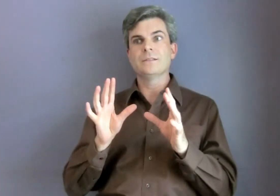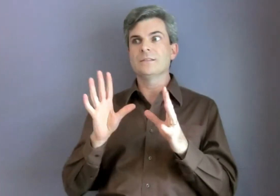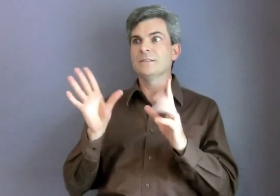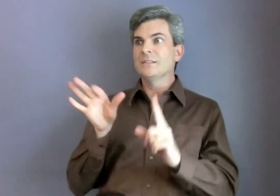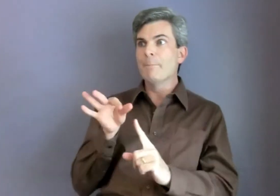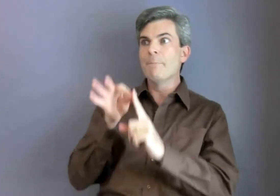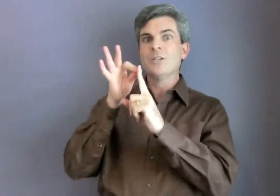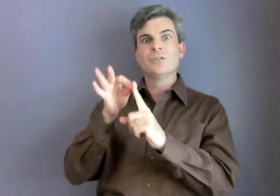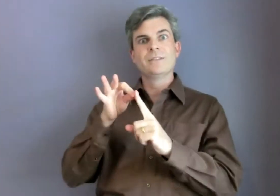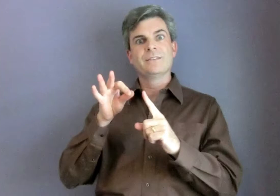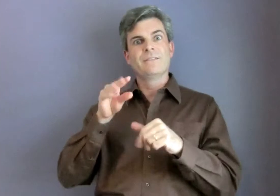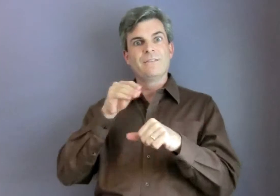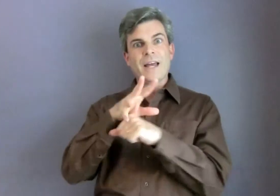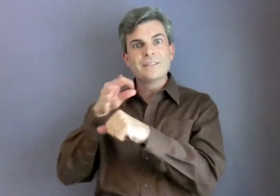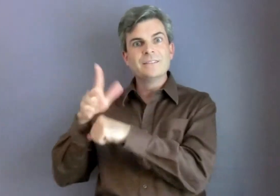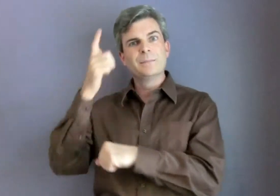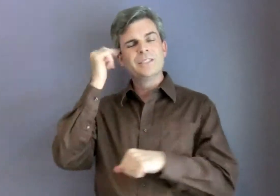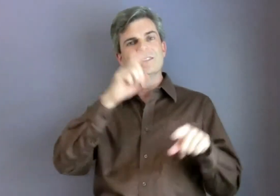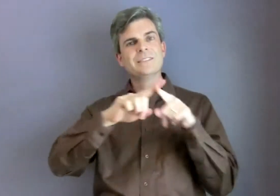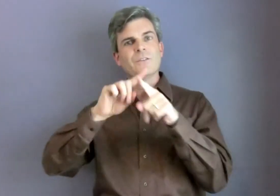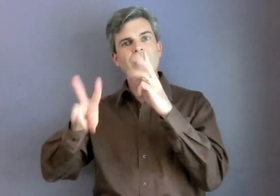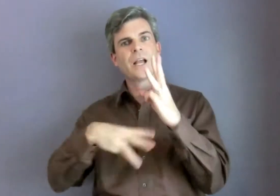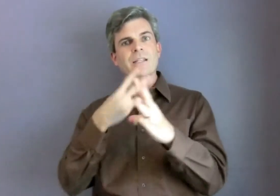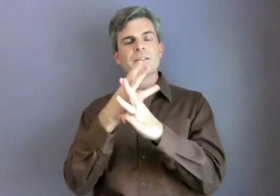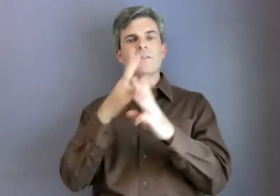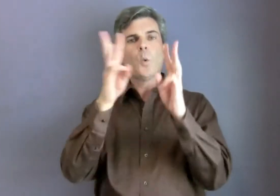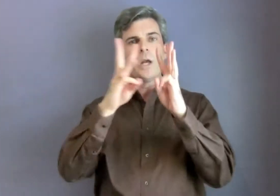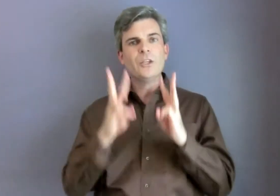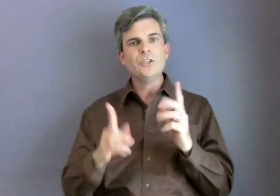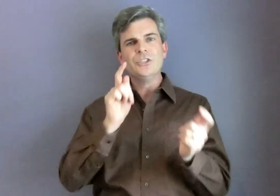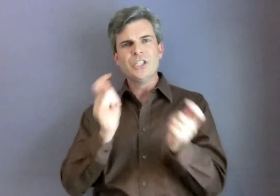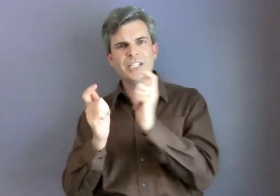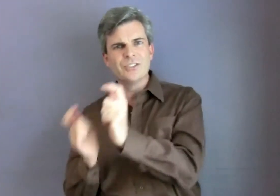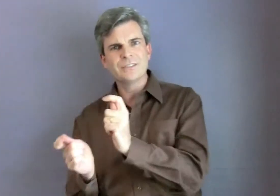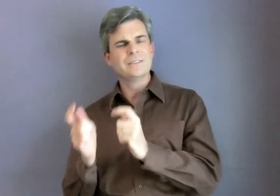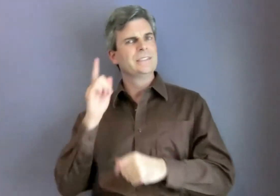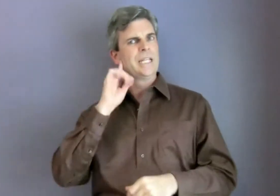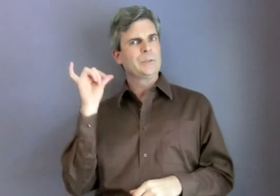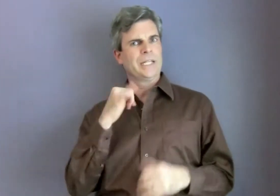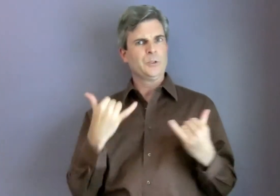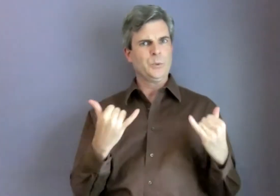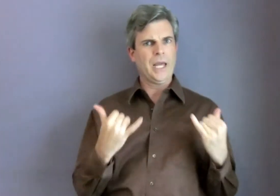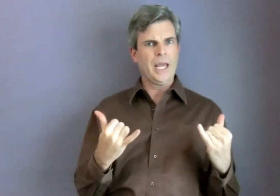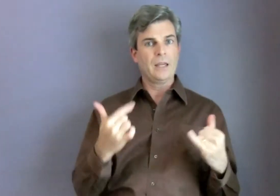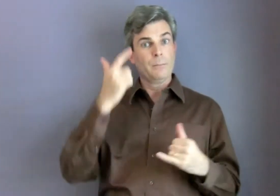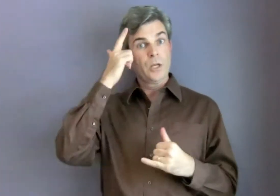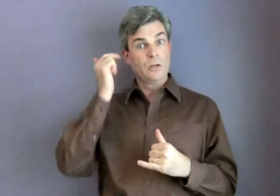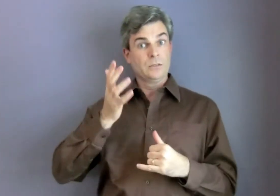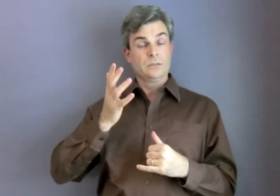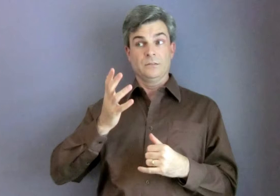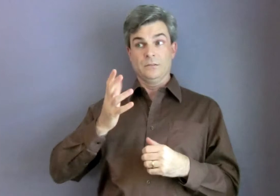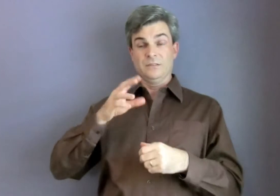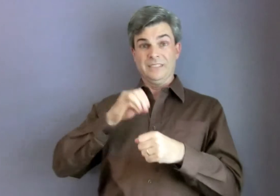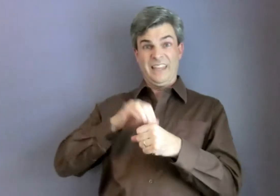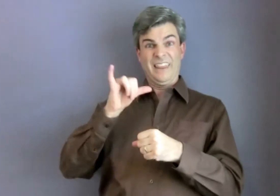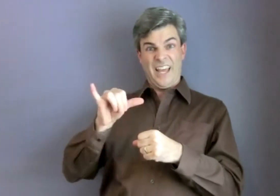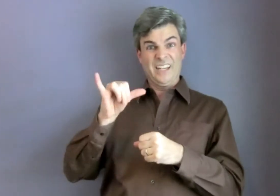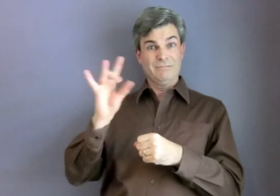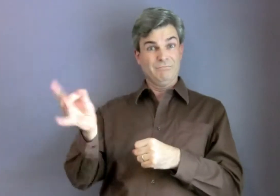sounds interesting as a parallel to today. Because of the Earth tilting on its axis and those catastrophic climate shifts, we had to